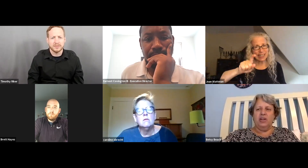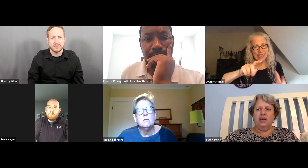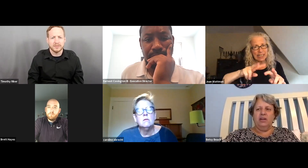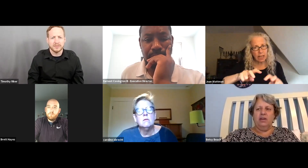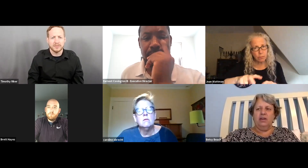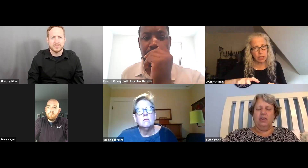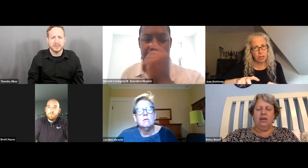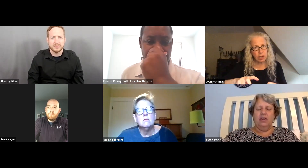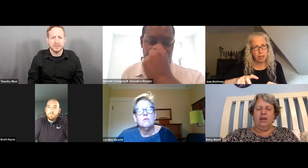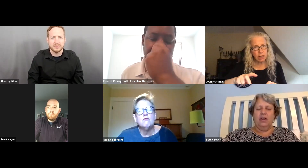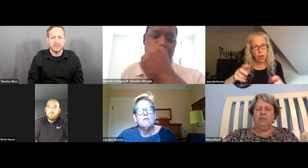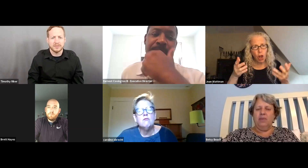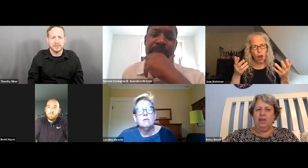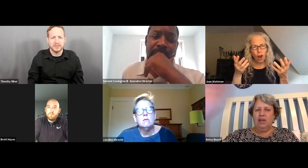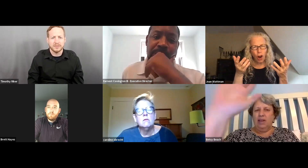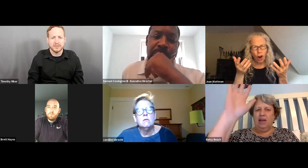started.